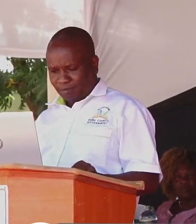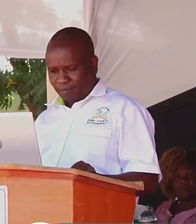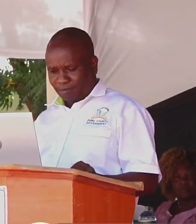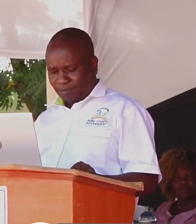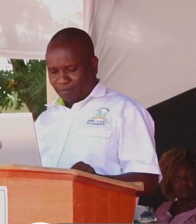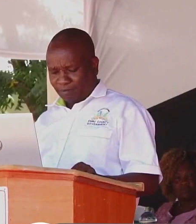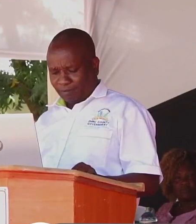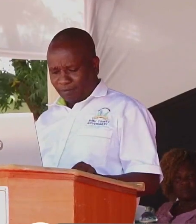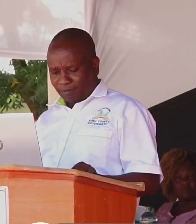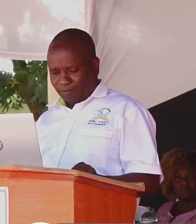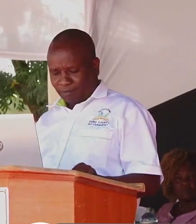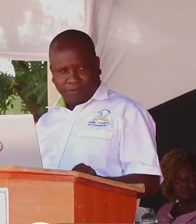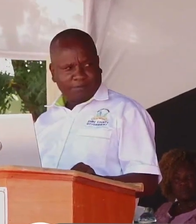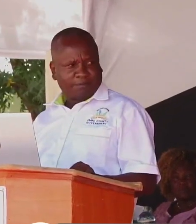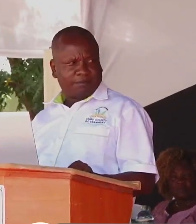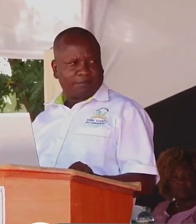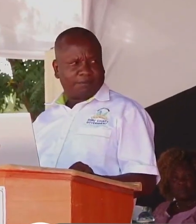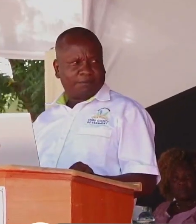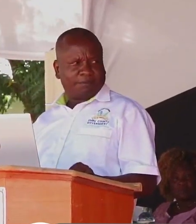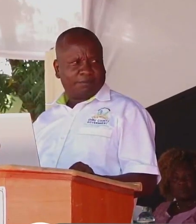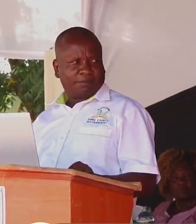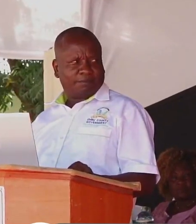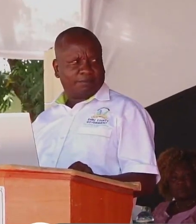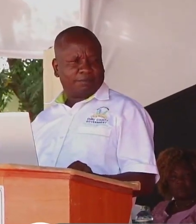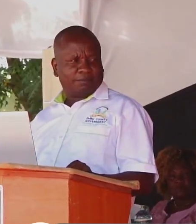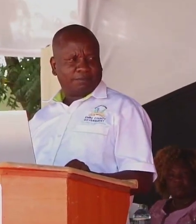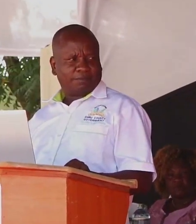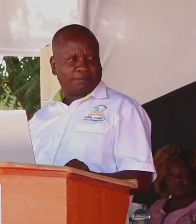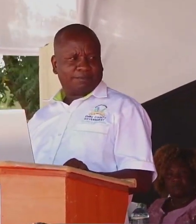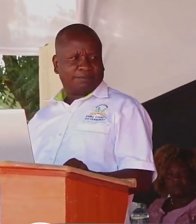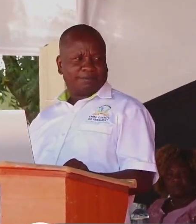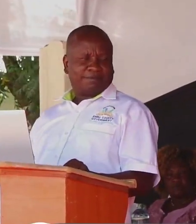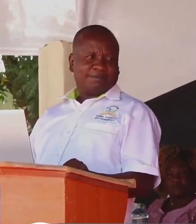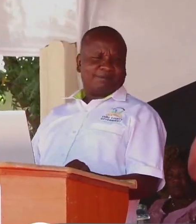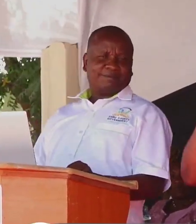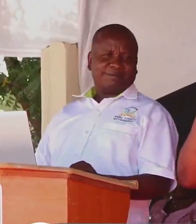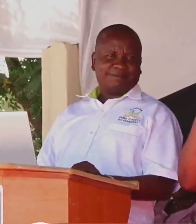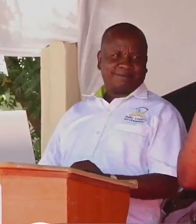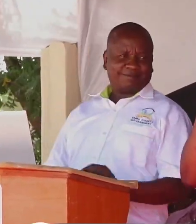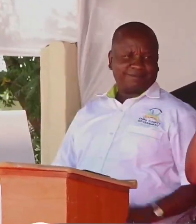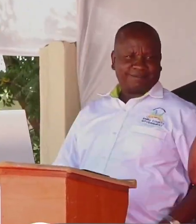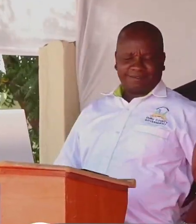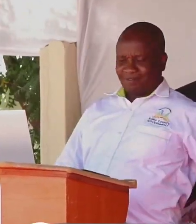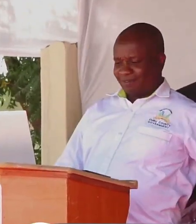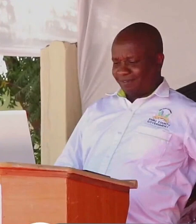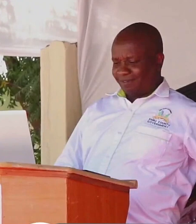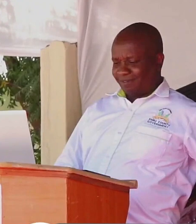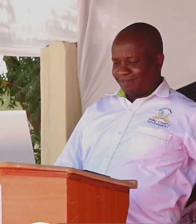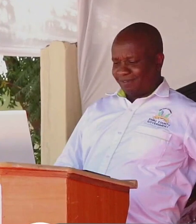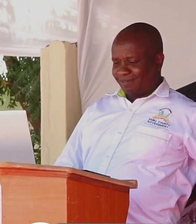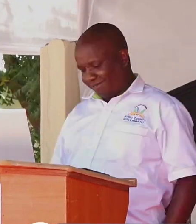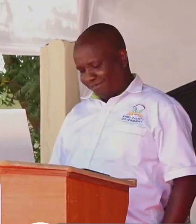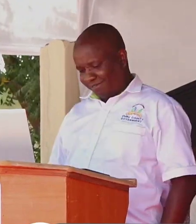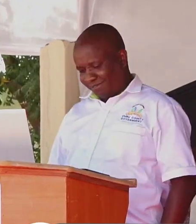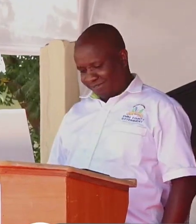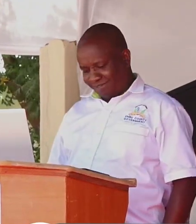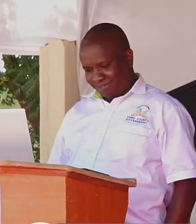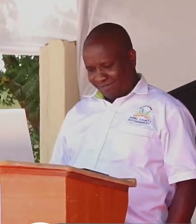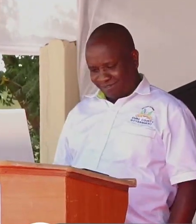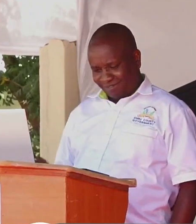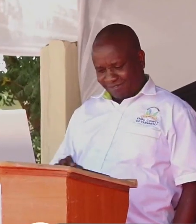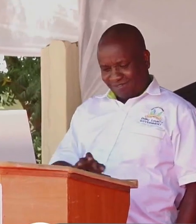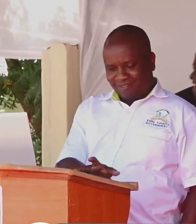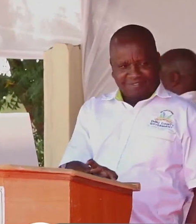Embu instead of even going to Meru? Next to Meru. So I welcome the director to